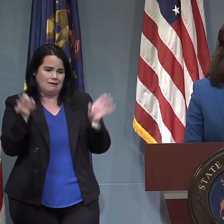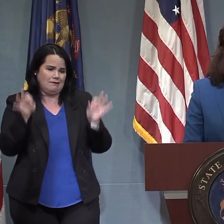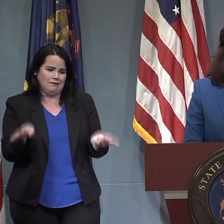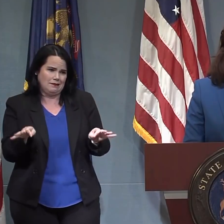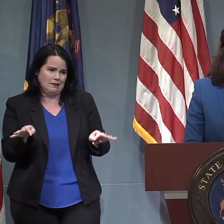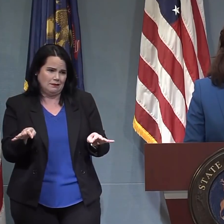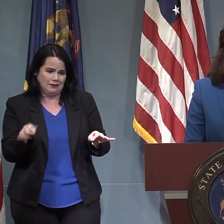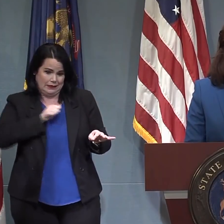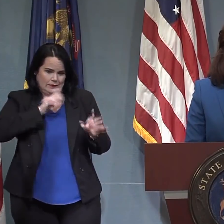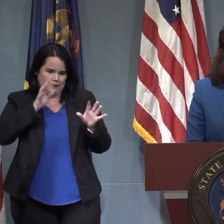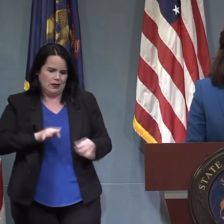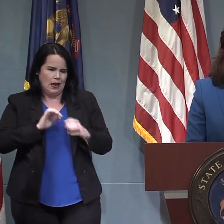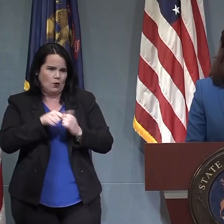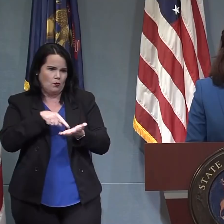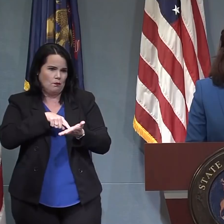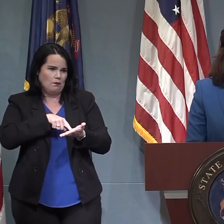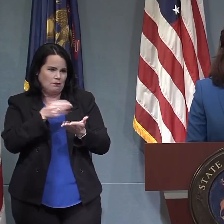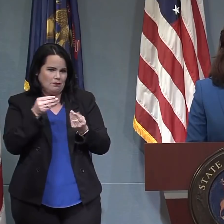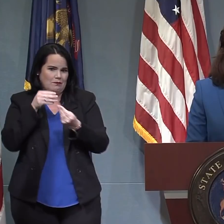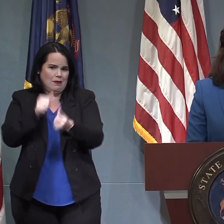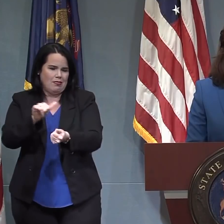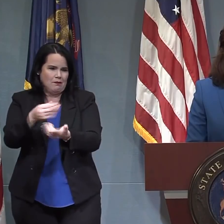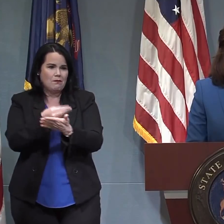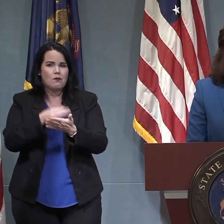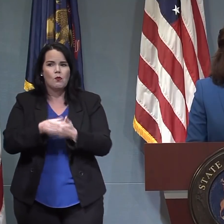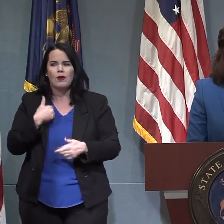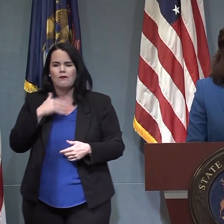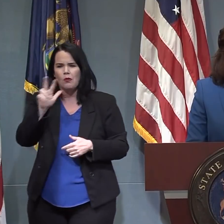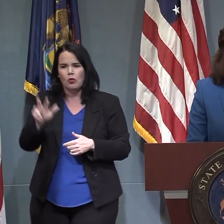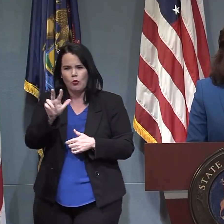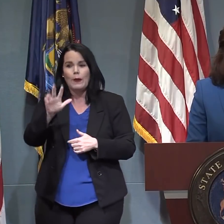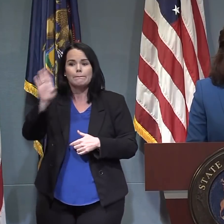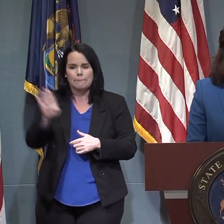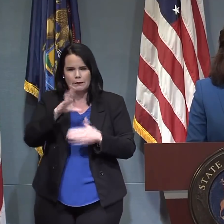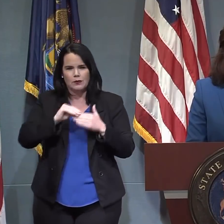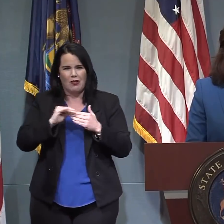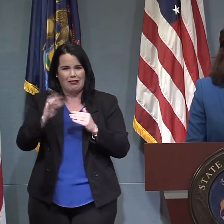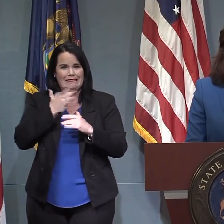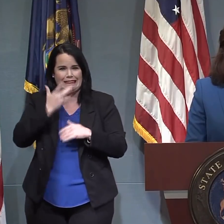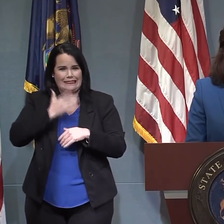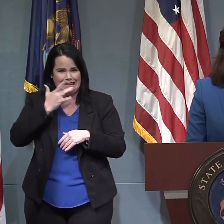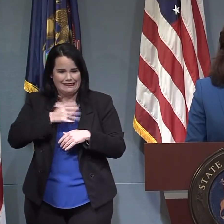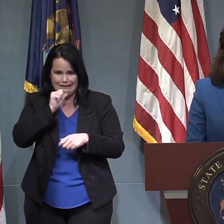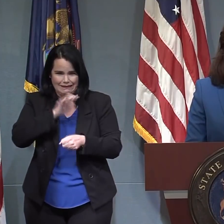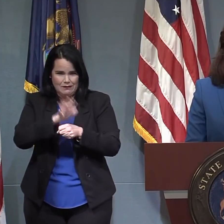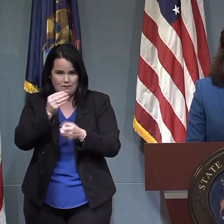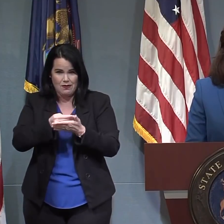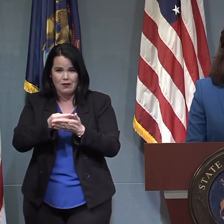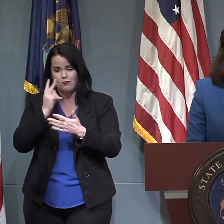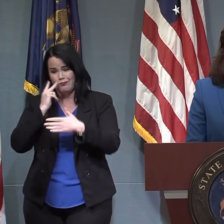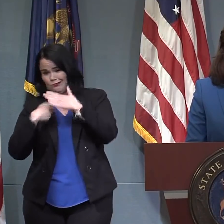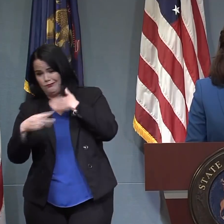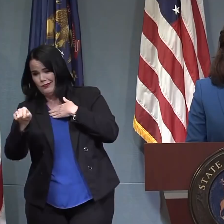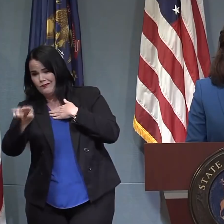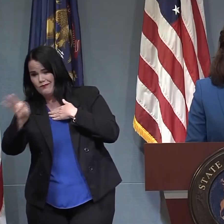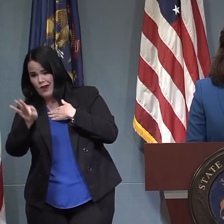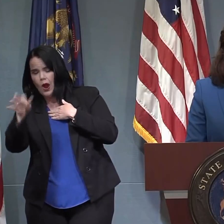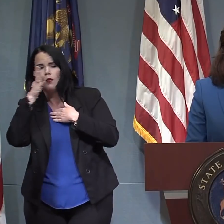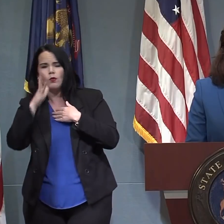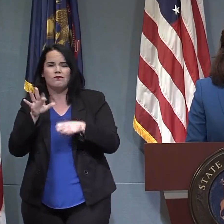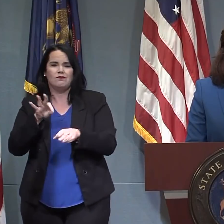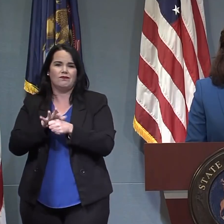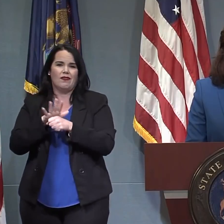And we've got a shortfall. It's probably about a $3 billion shortfall. We'll have a better idea of what that number is on Friday when the